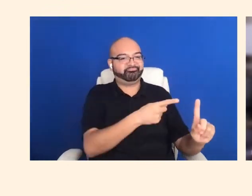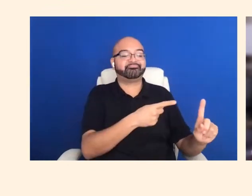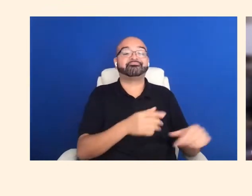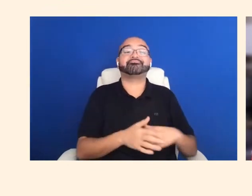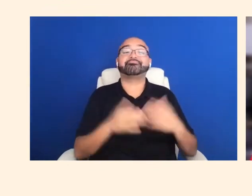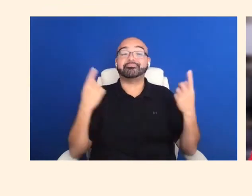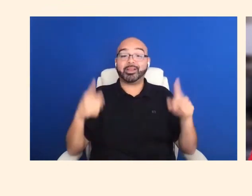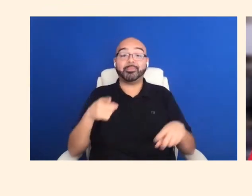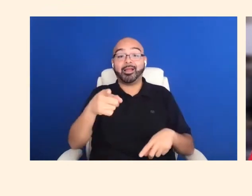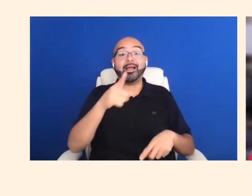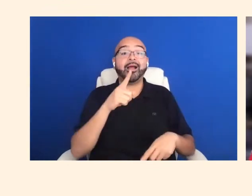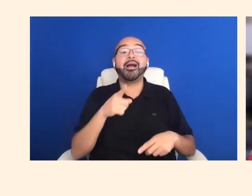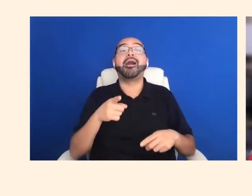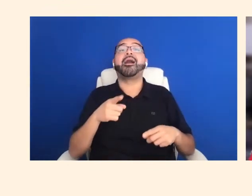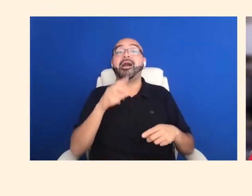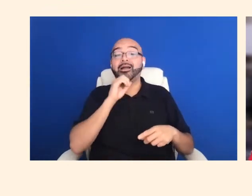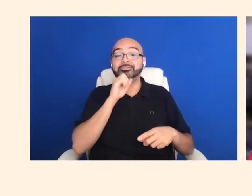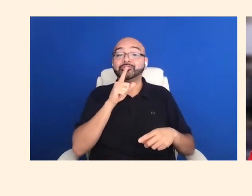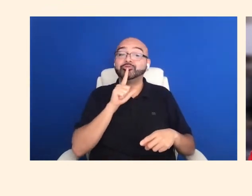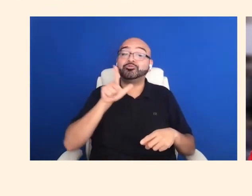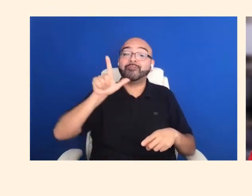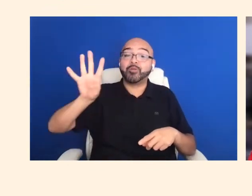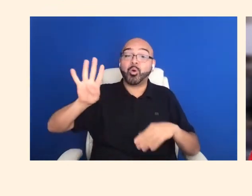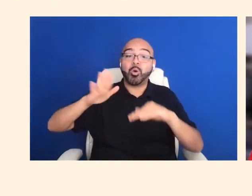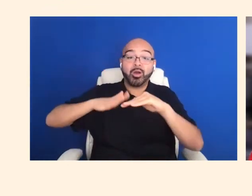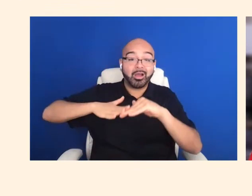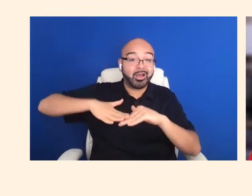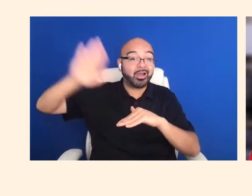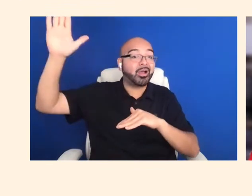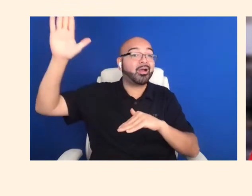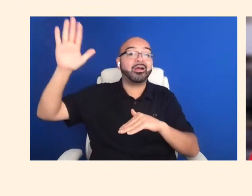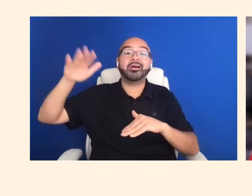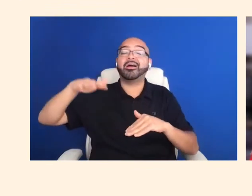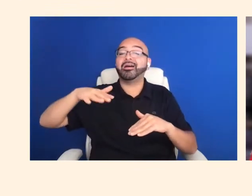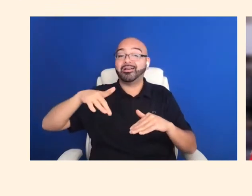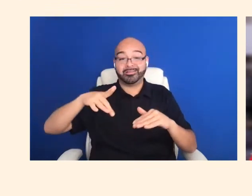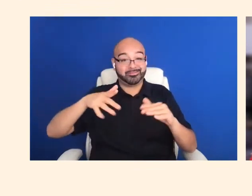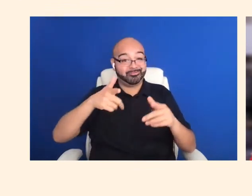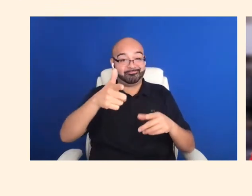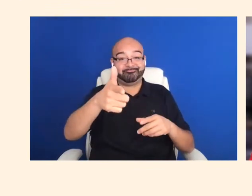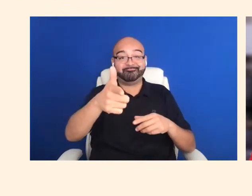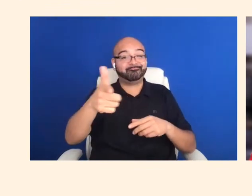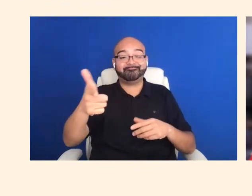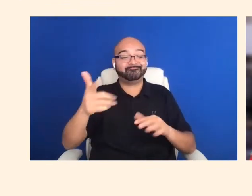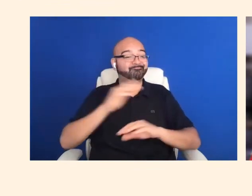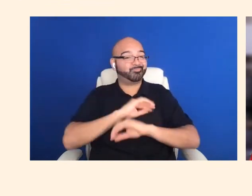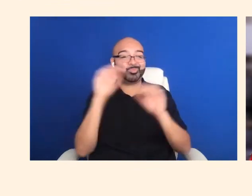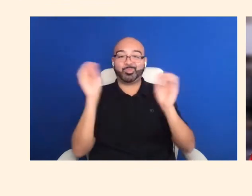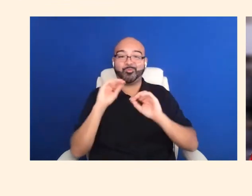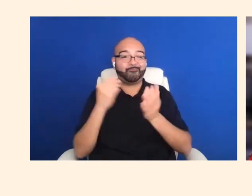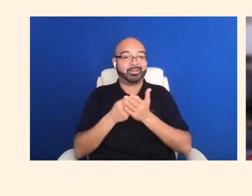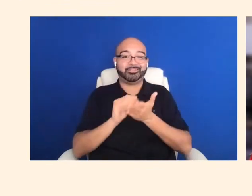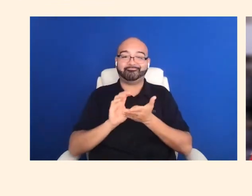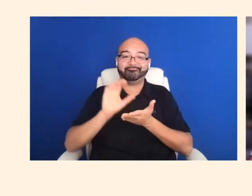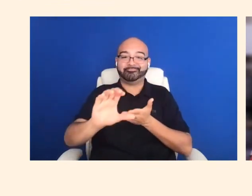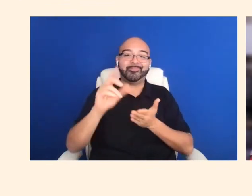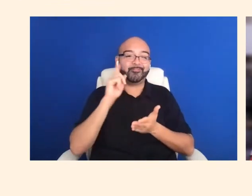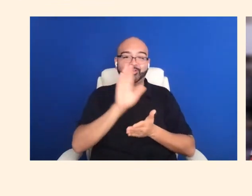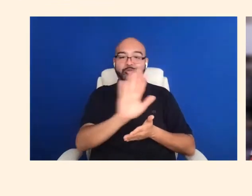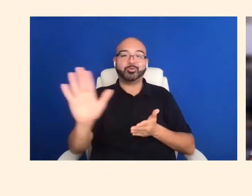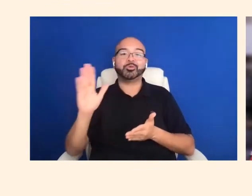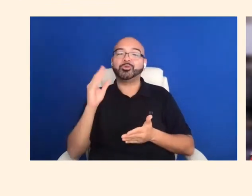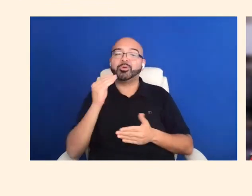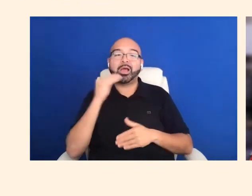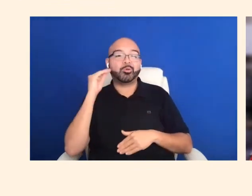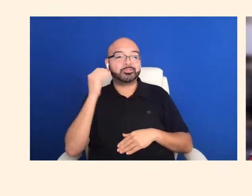that 18 to 24 age bracket, excuse me, there is no funding. There is